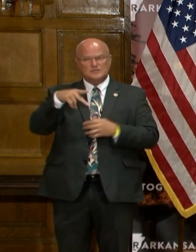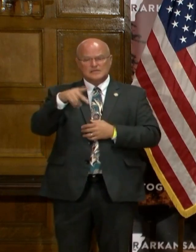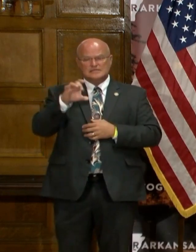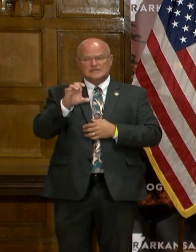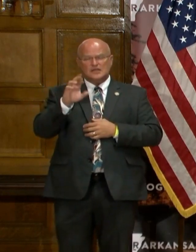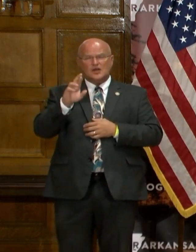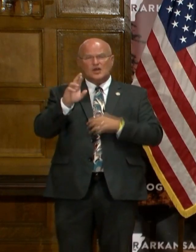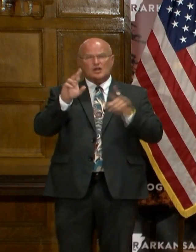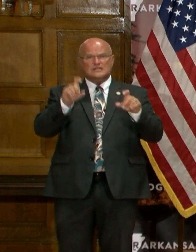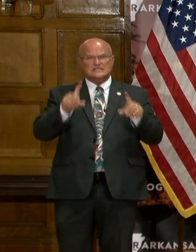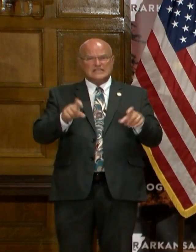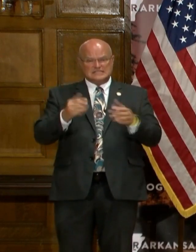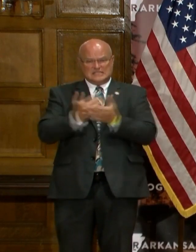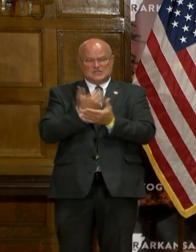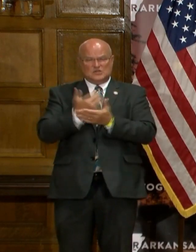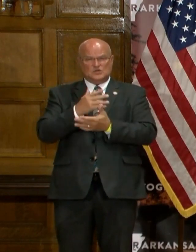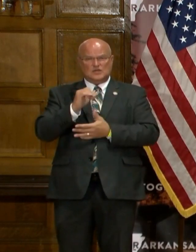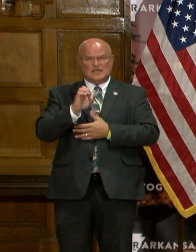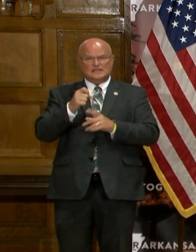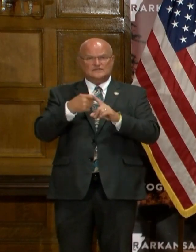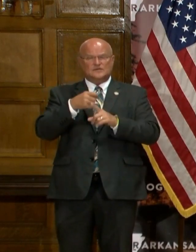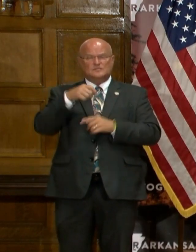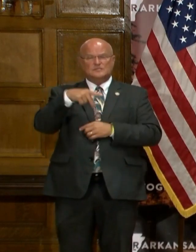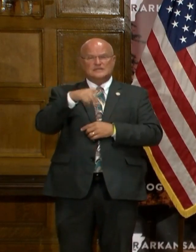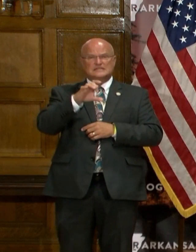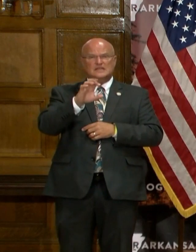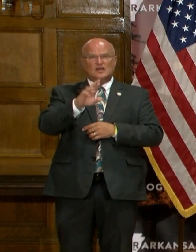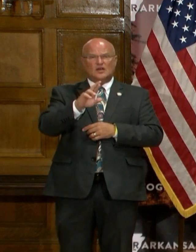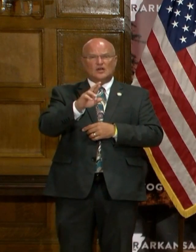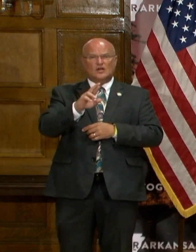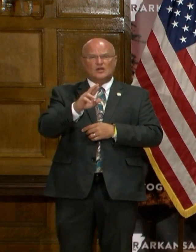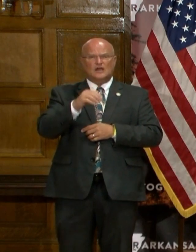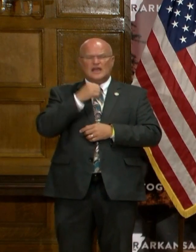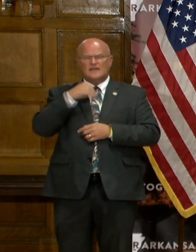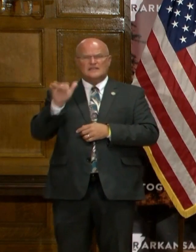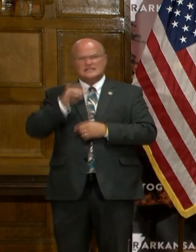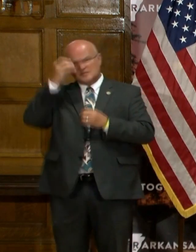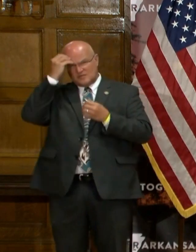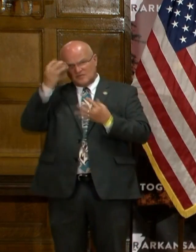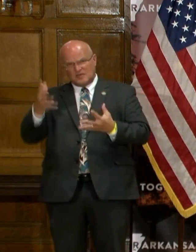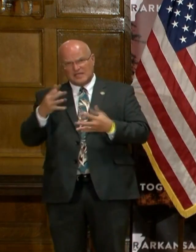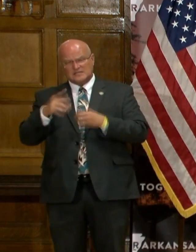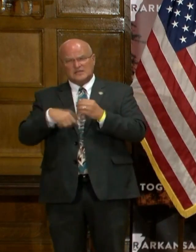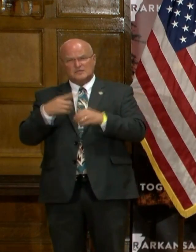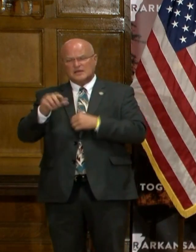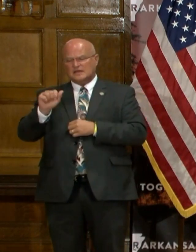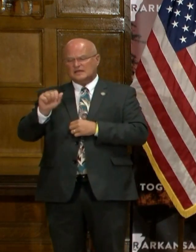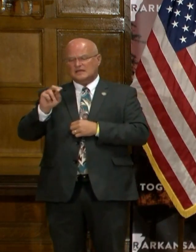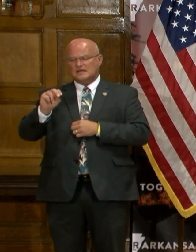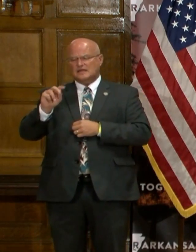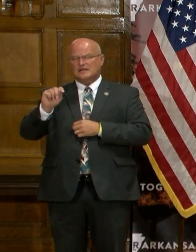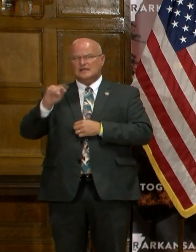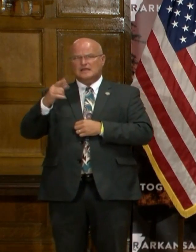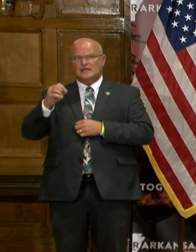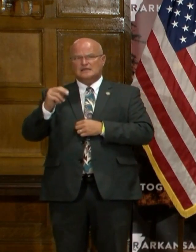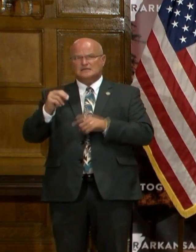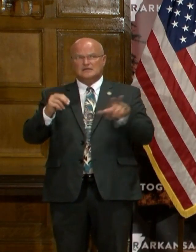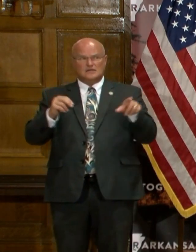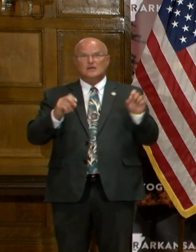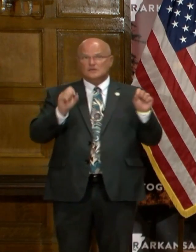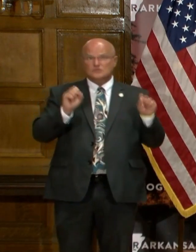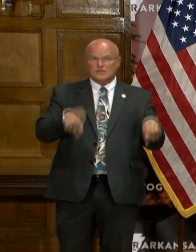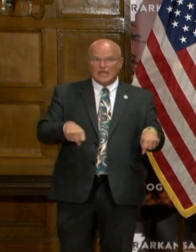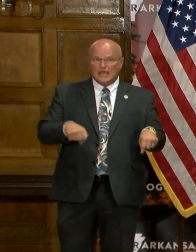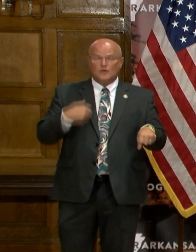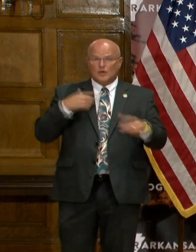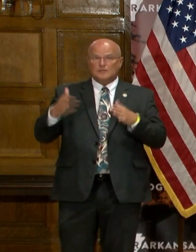were, new cases from PCR testing, why can't we have the same information about antigen testing? Well, you can, and I just said